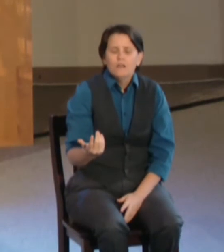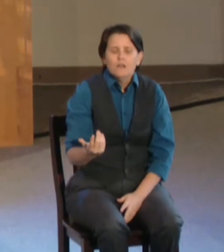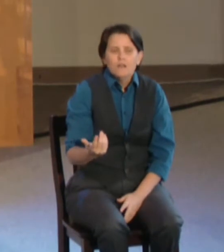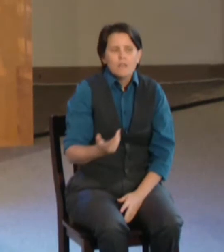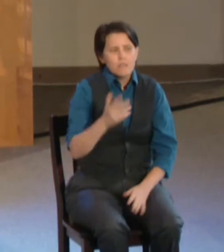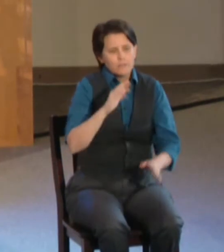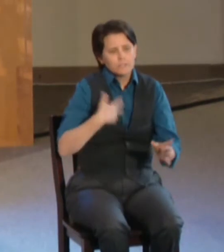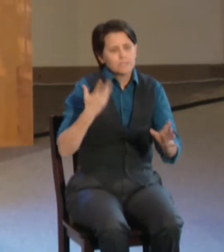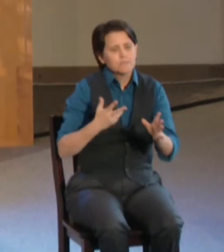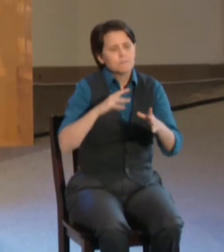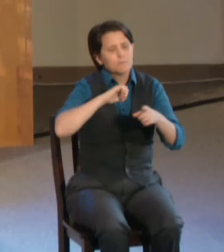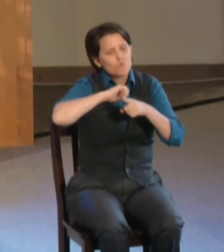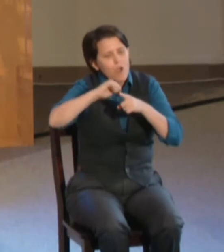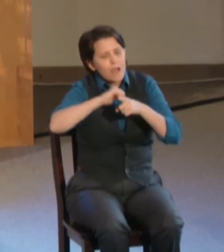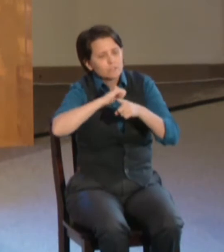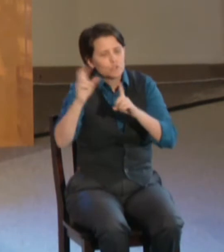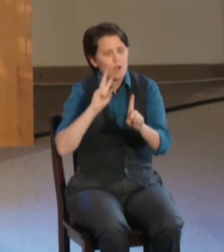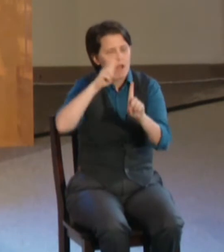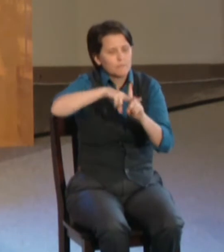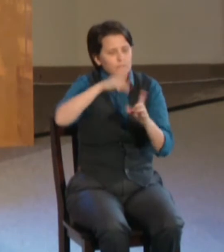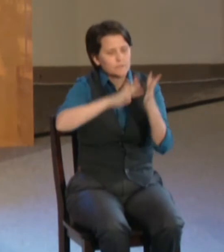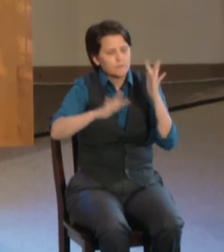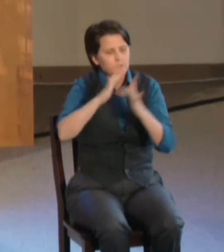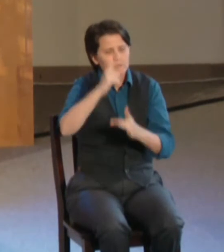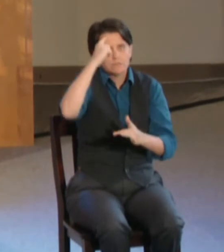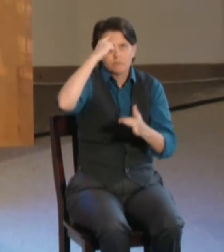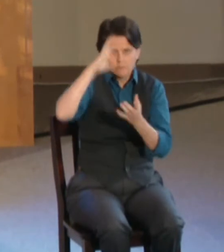Jesus's evolution of consciousness.